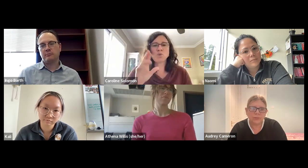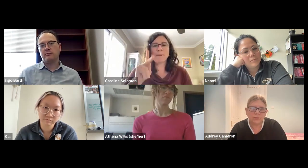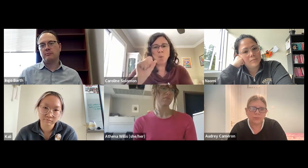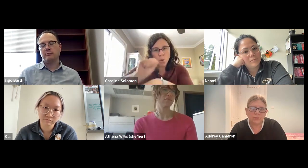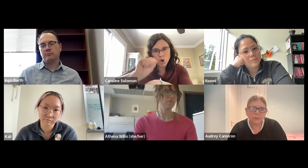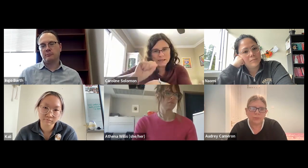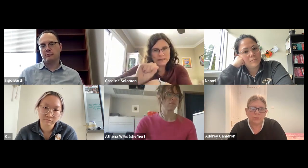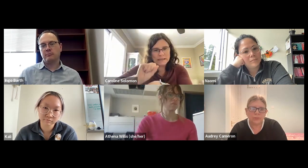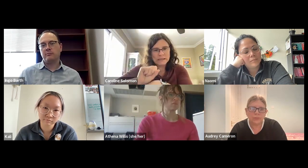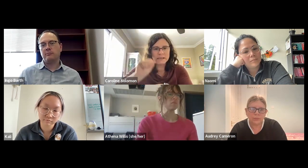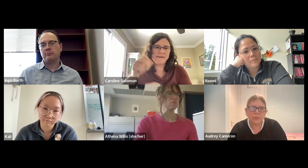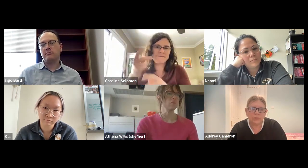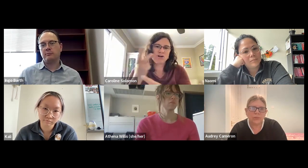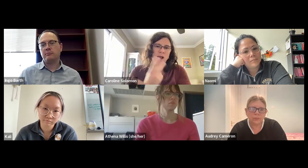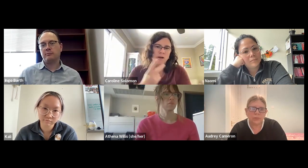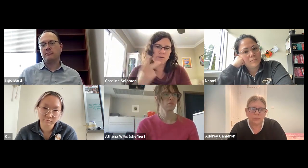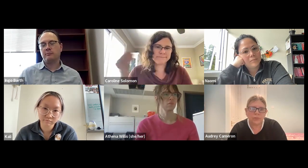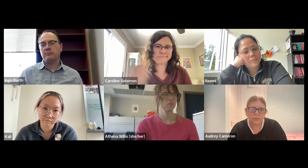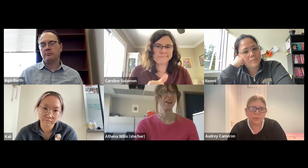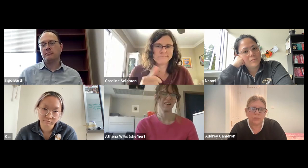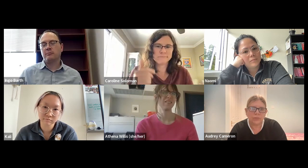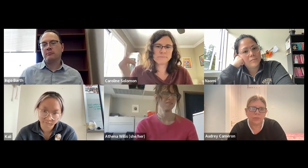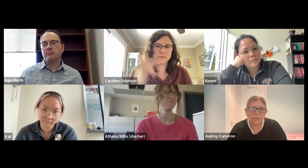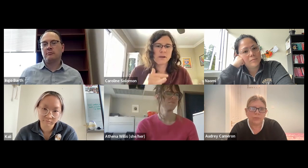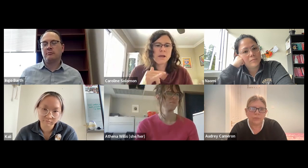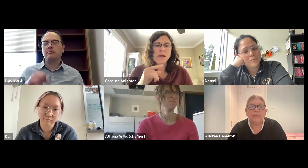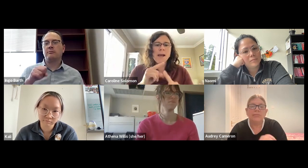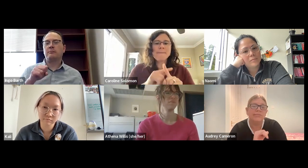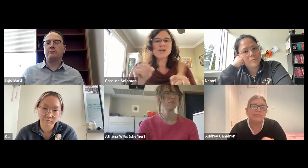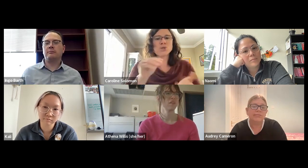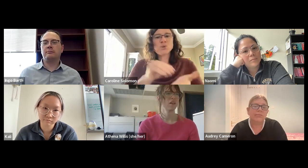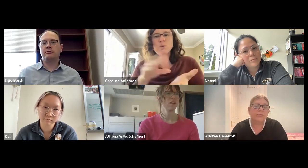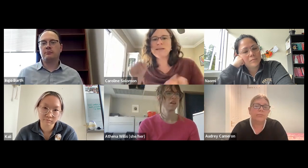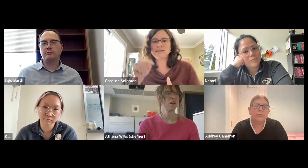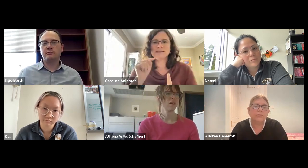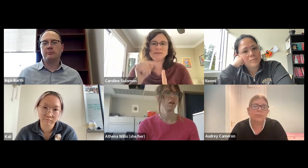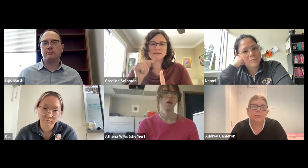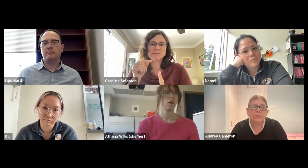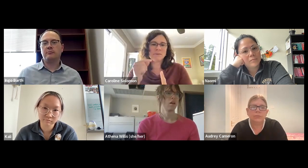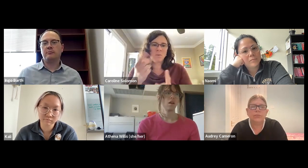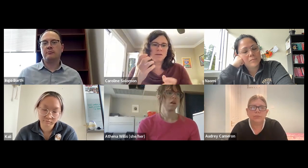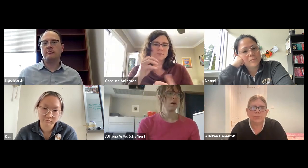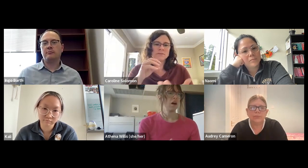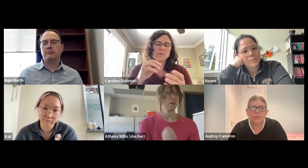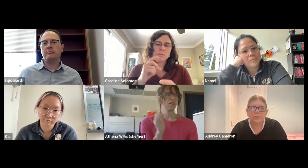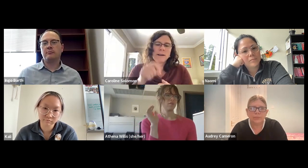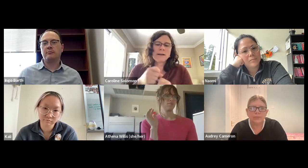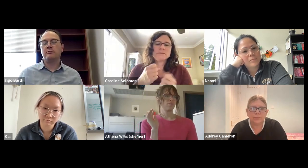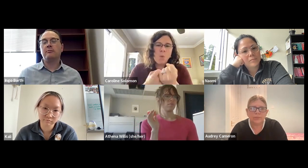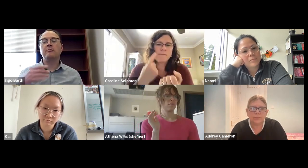you know, people who are professors or people who are working can figure out the flight costs. But I think for students especially,